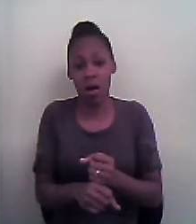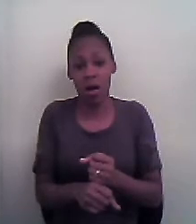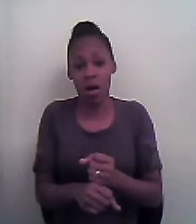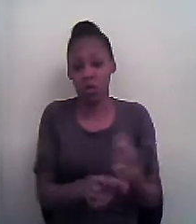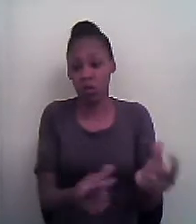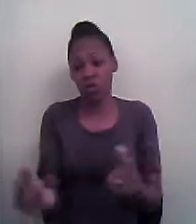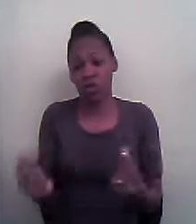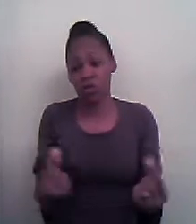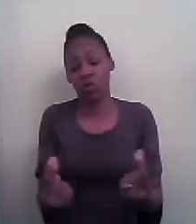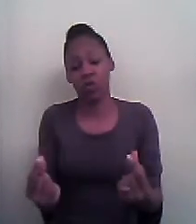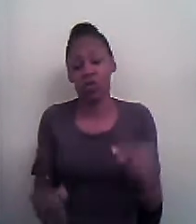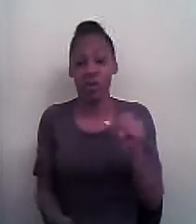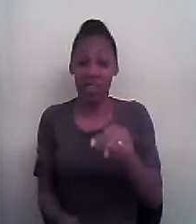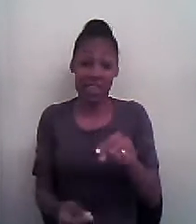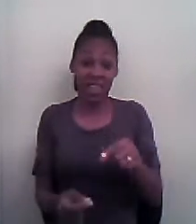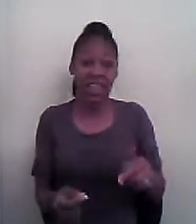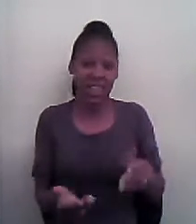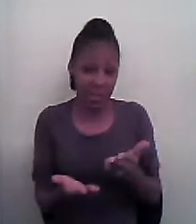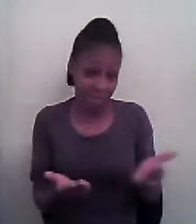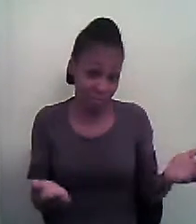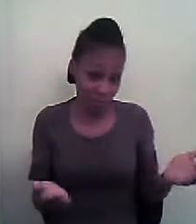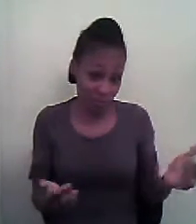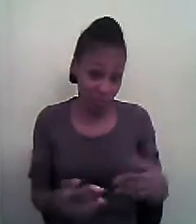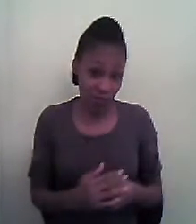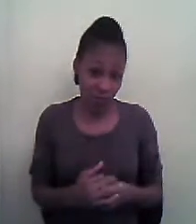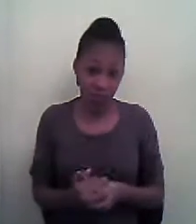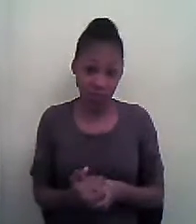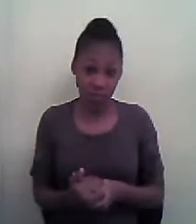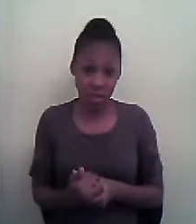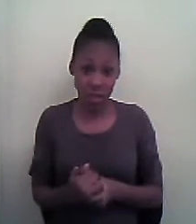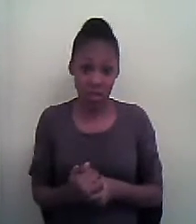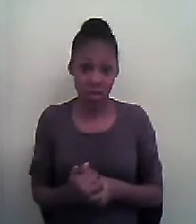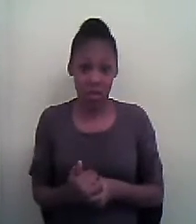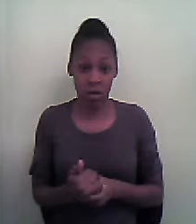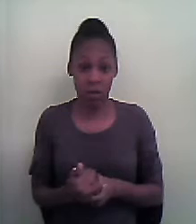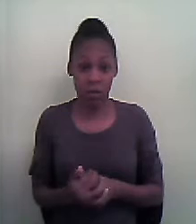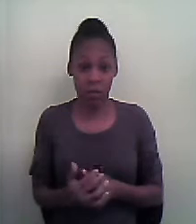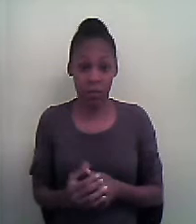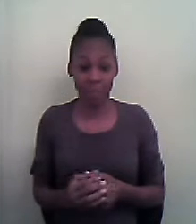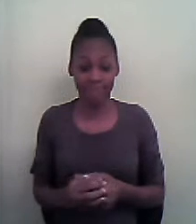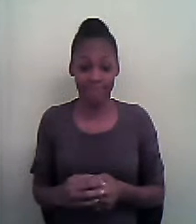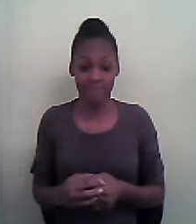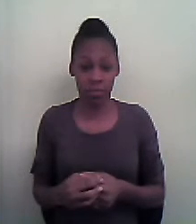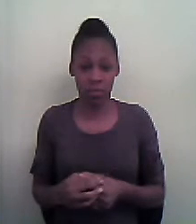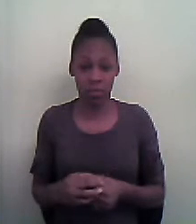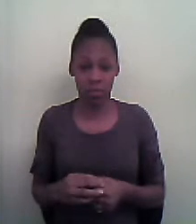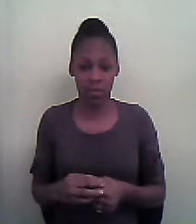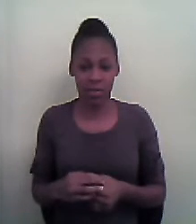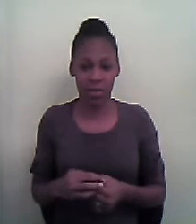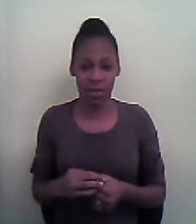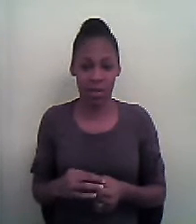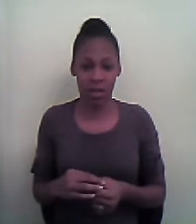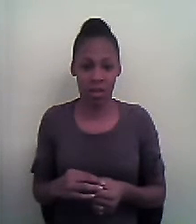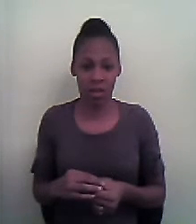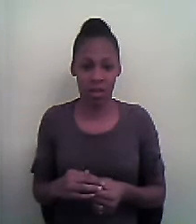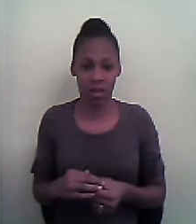for students who were thinking about becoming academics. And like I said, these are just 2 examples of how you